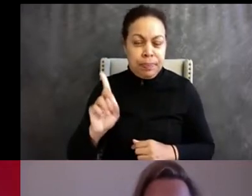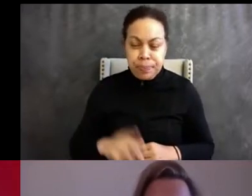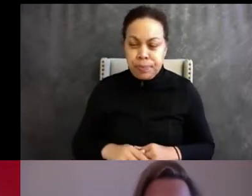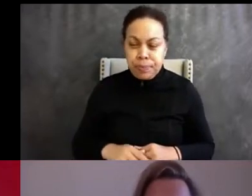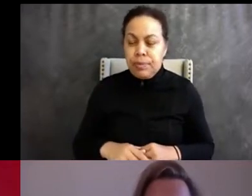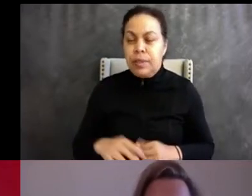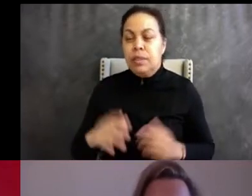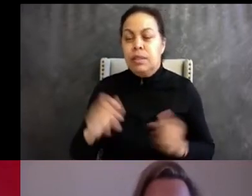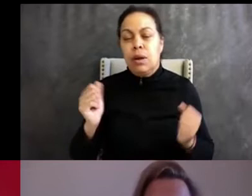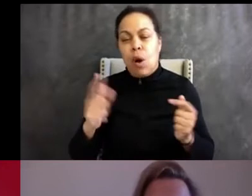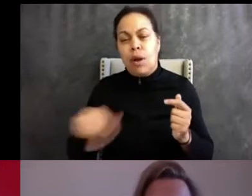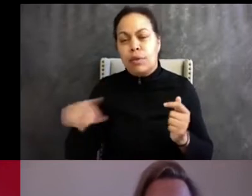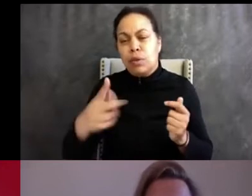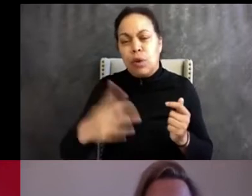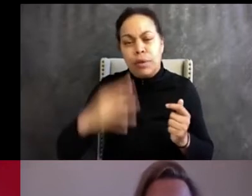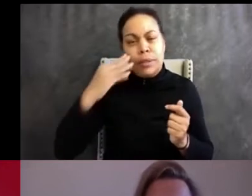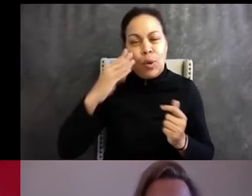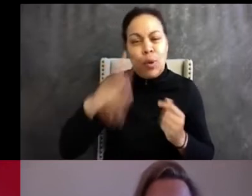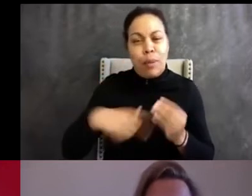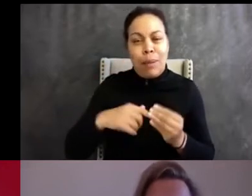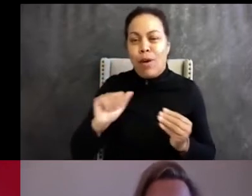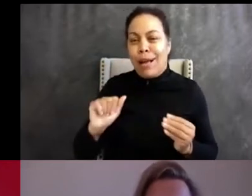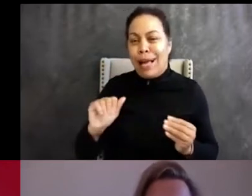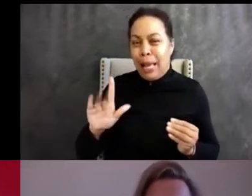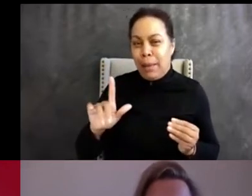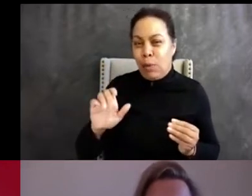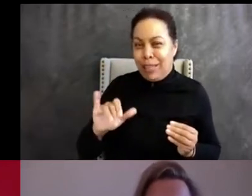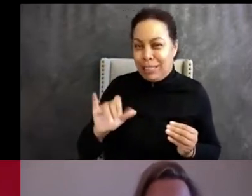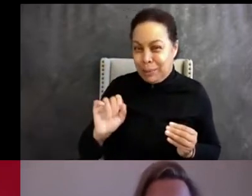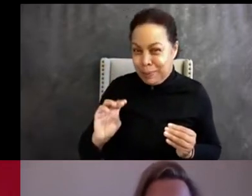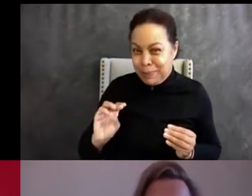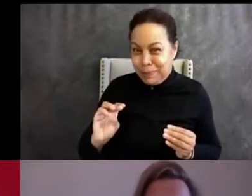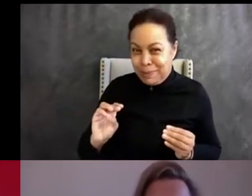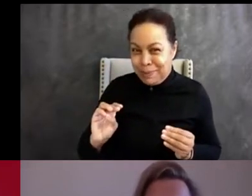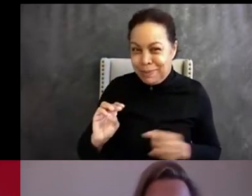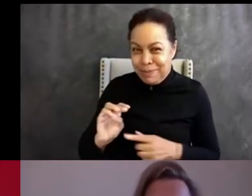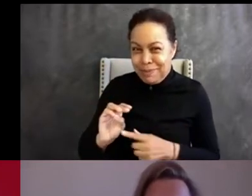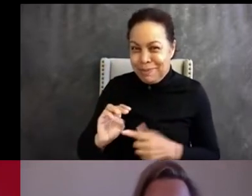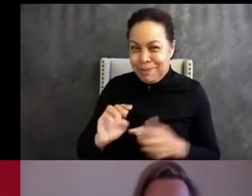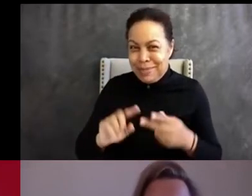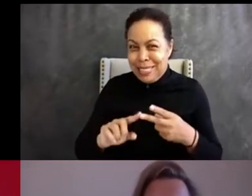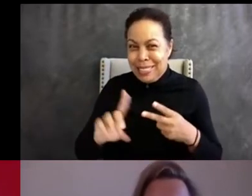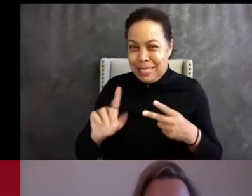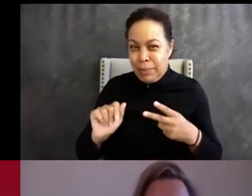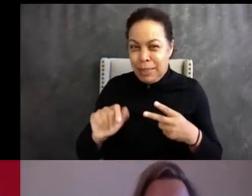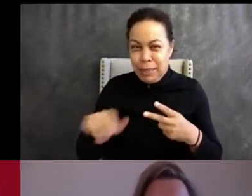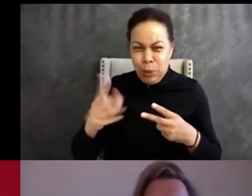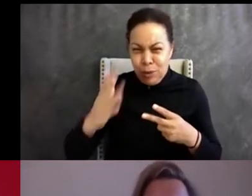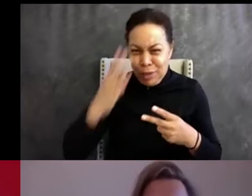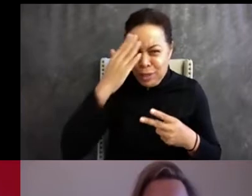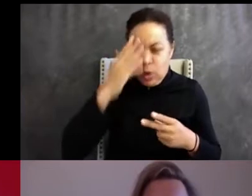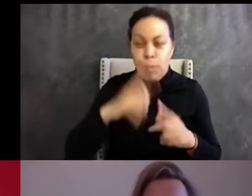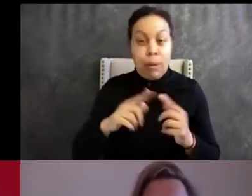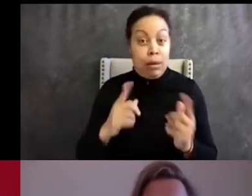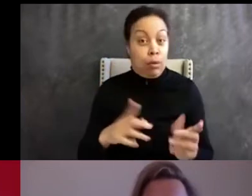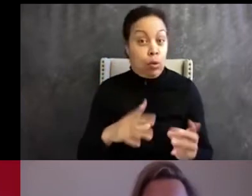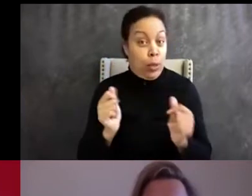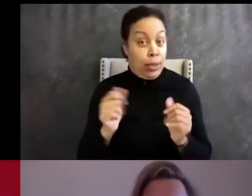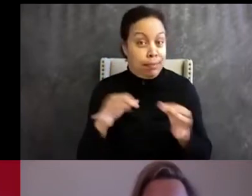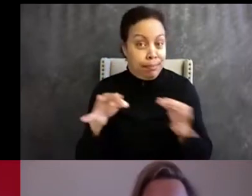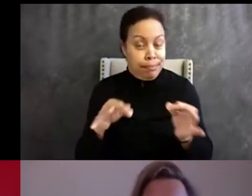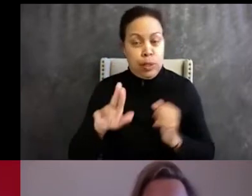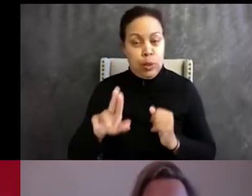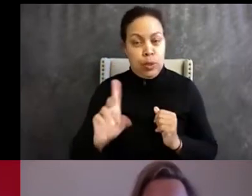the ideas of ableism and disability, quickly, universal design